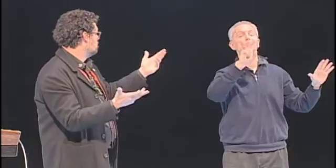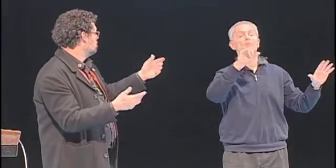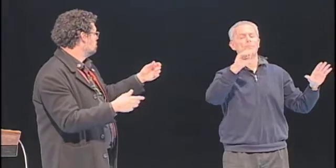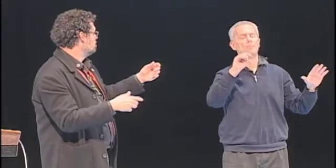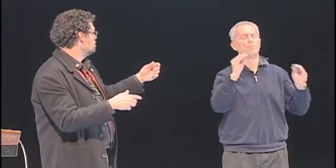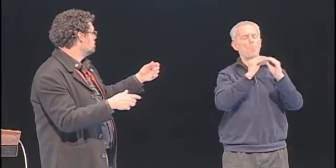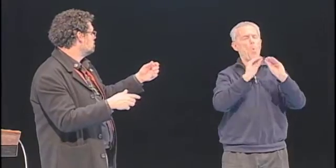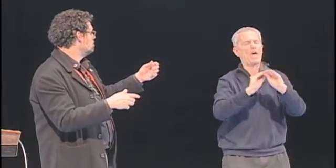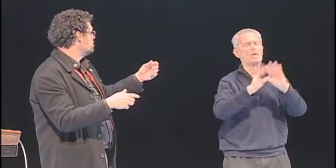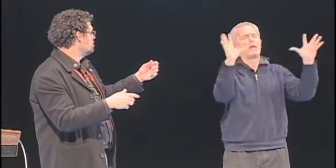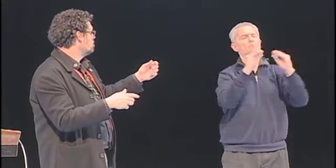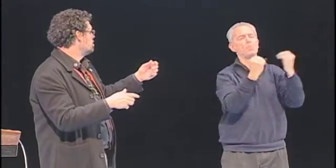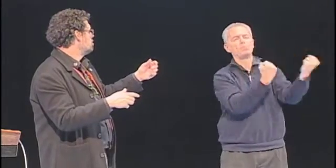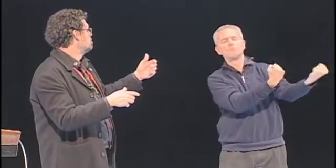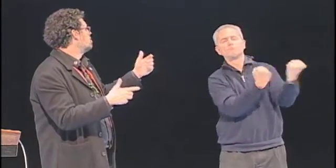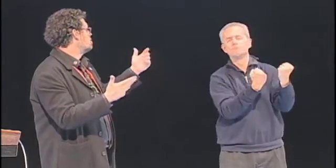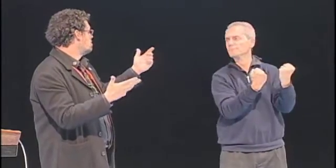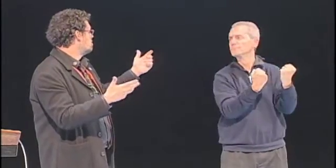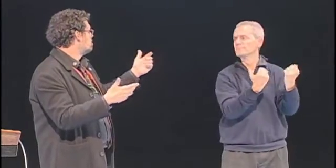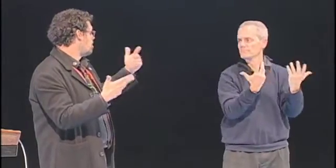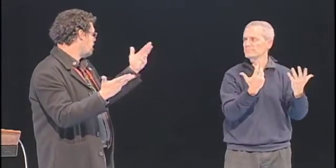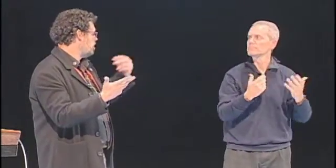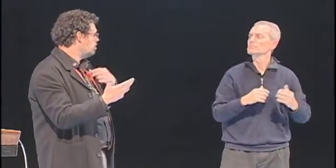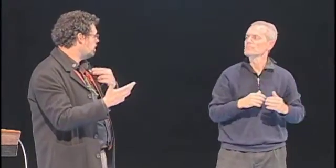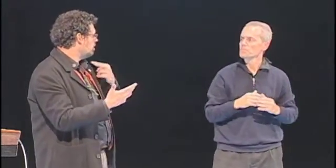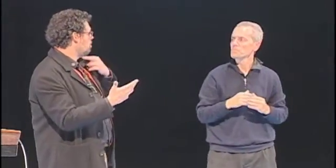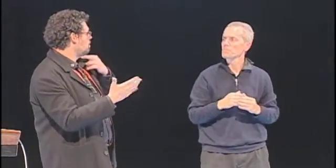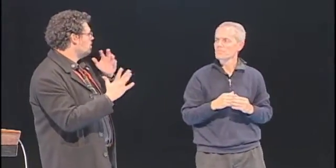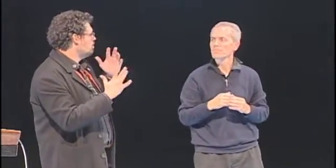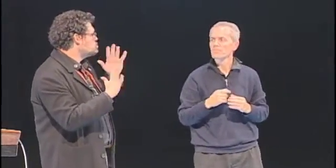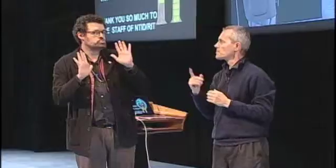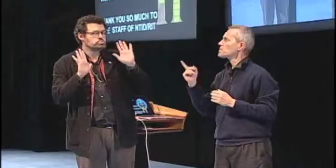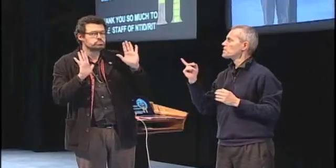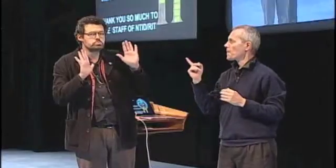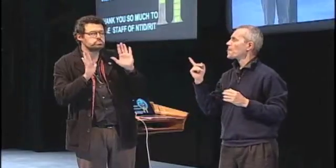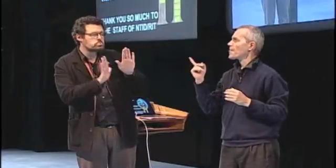So Surdism is more clear.